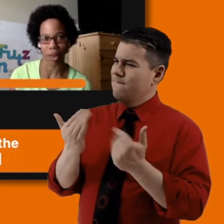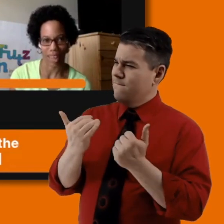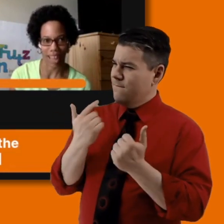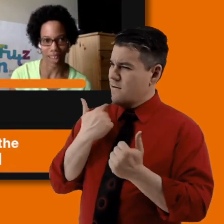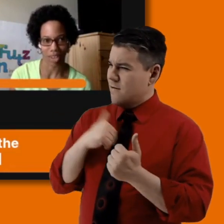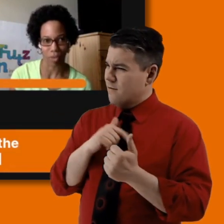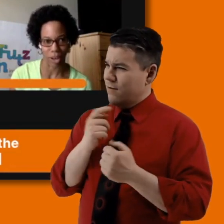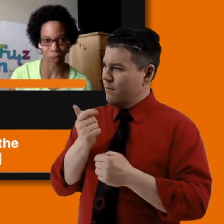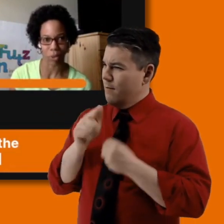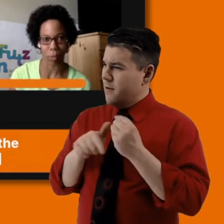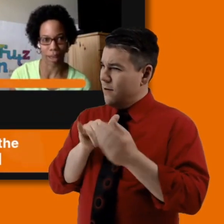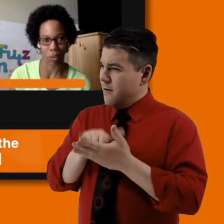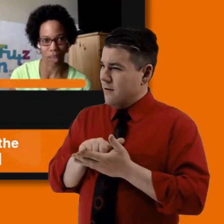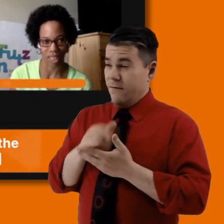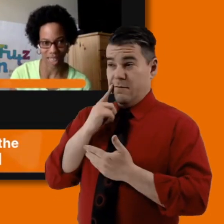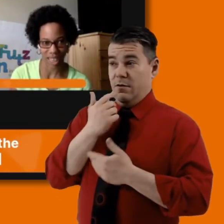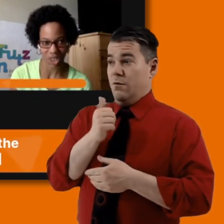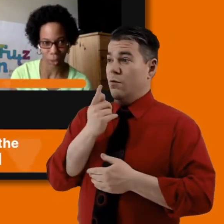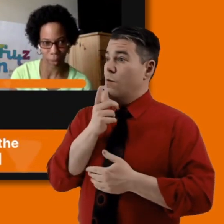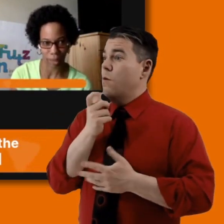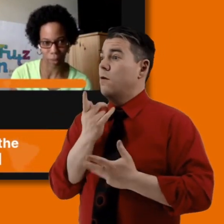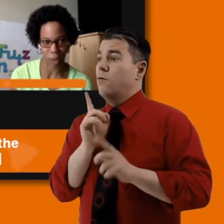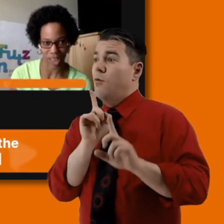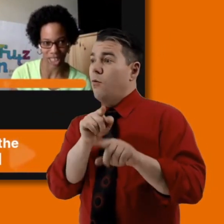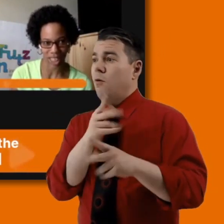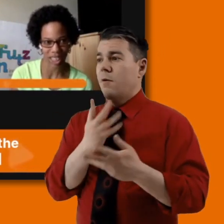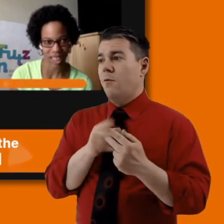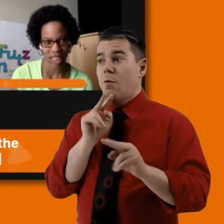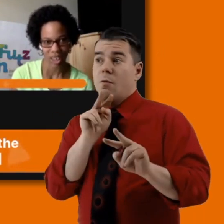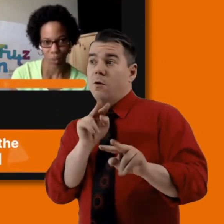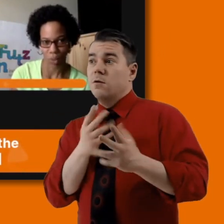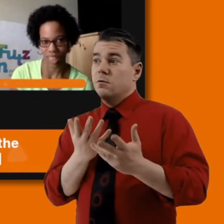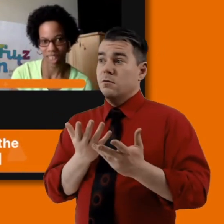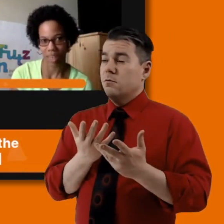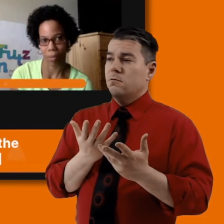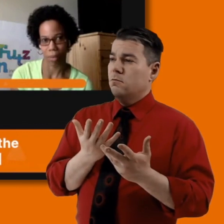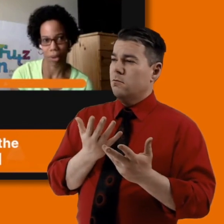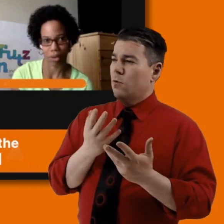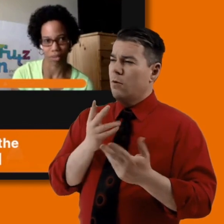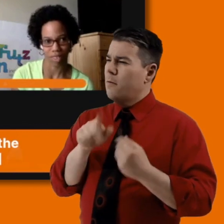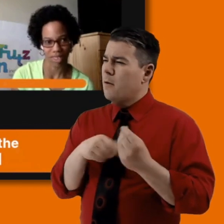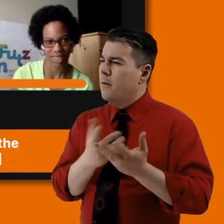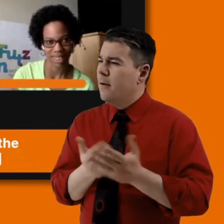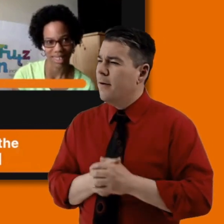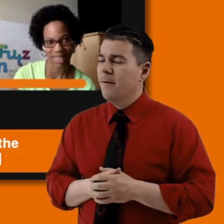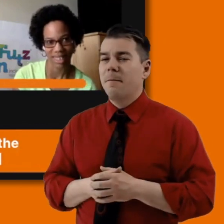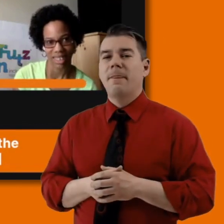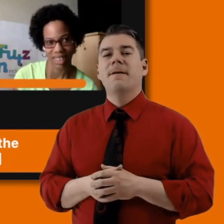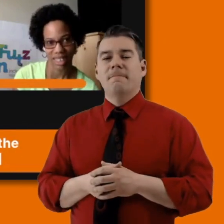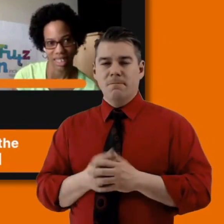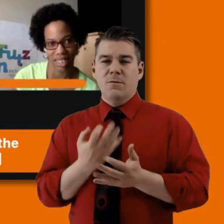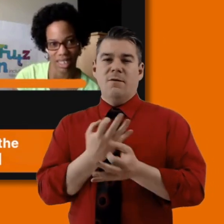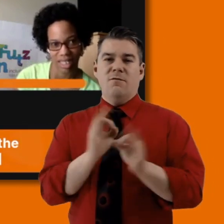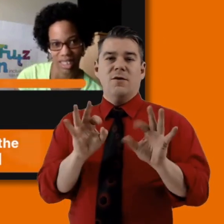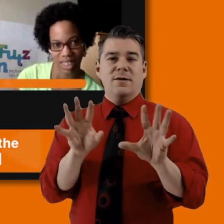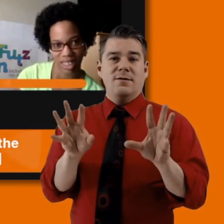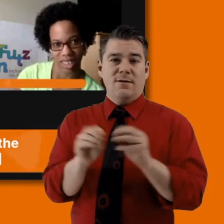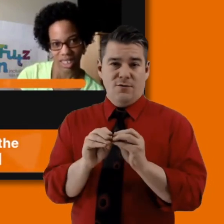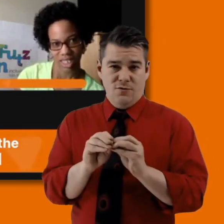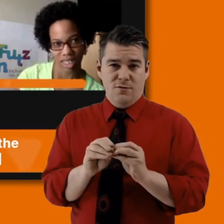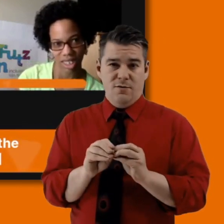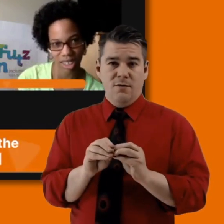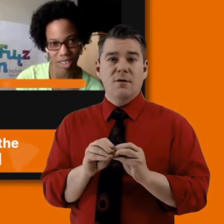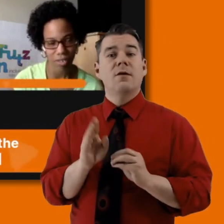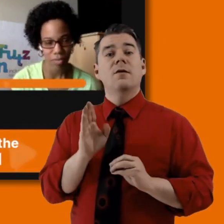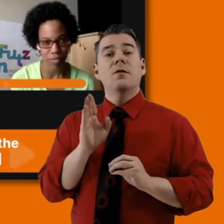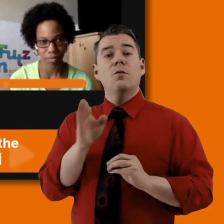a bit about that? So for anyone who might want to attend or might be watching, what is it going to be about? It's a free session, and